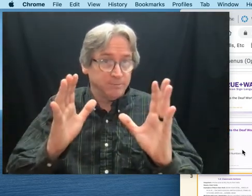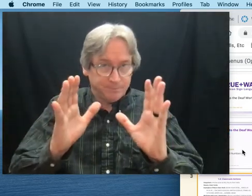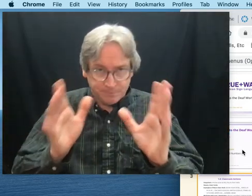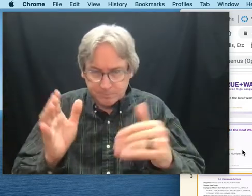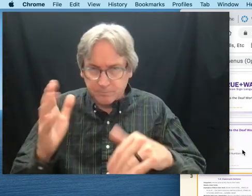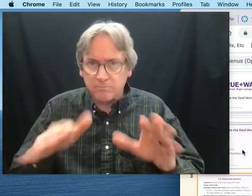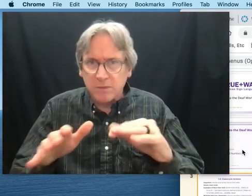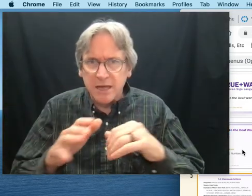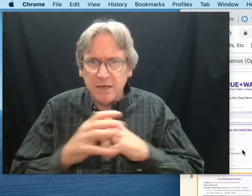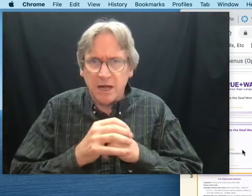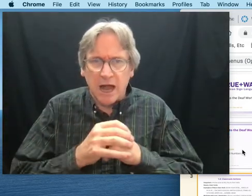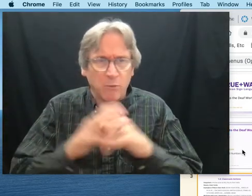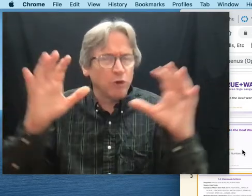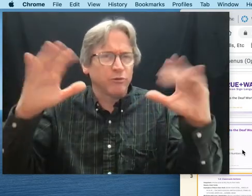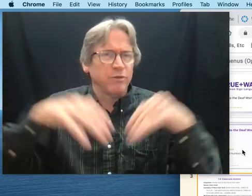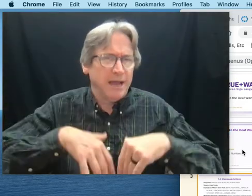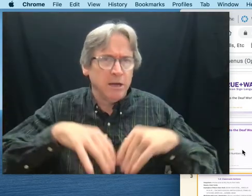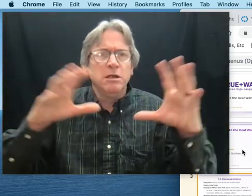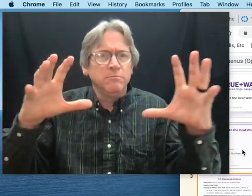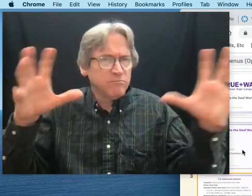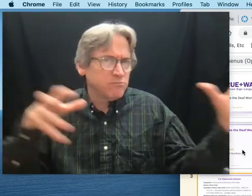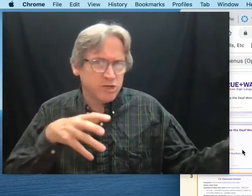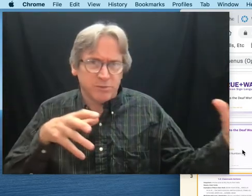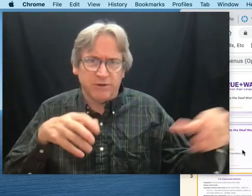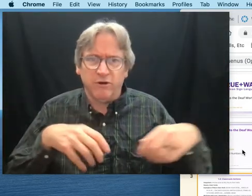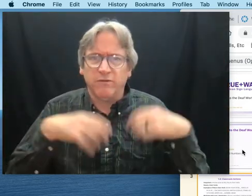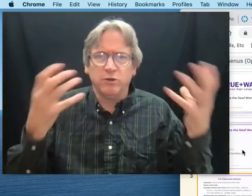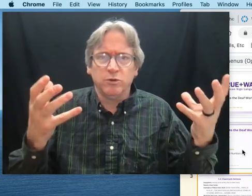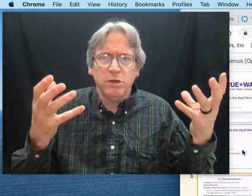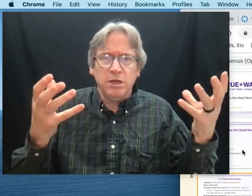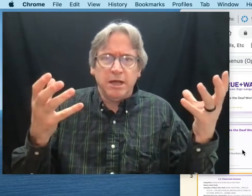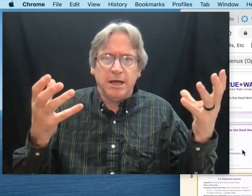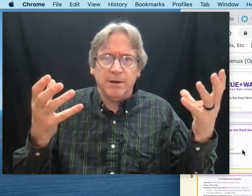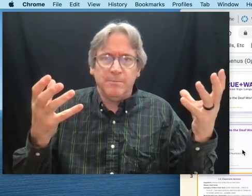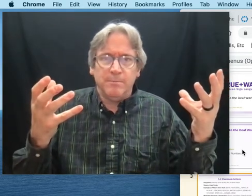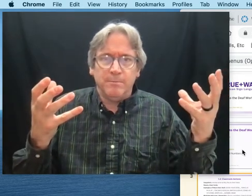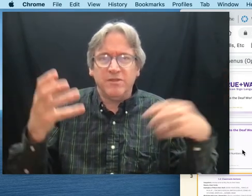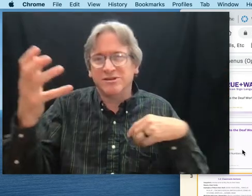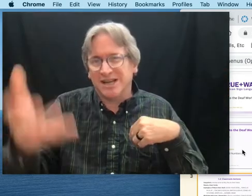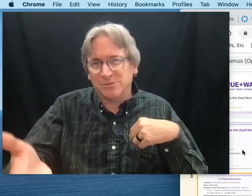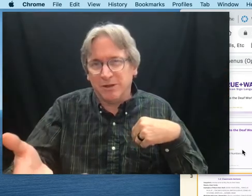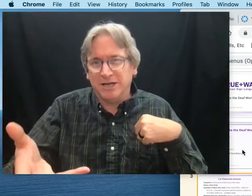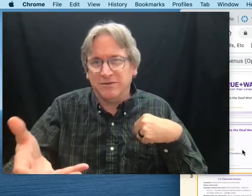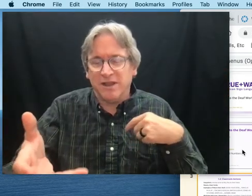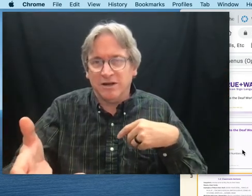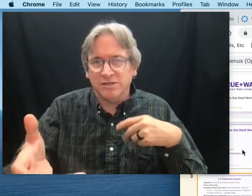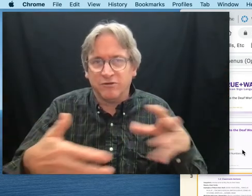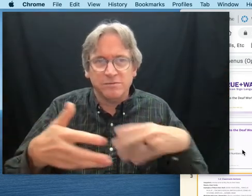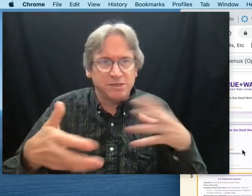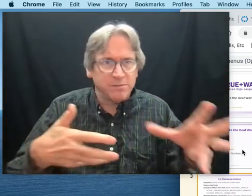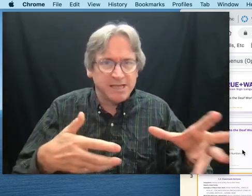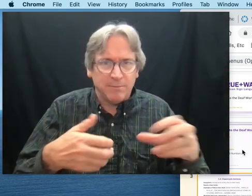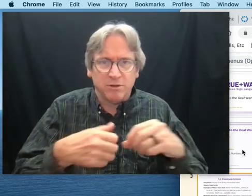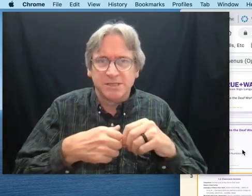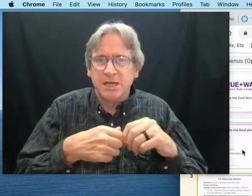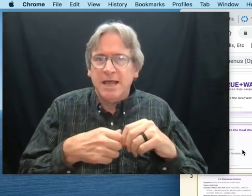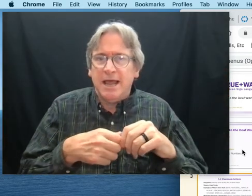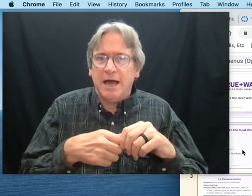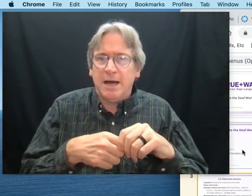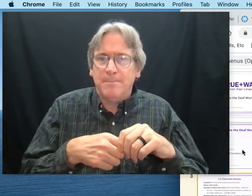action. And I will go through that, just a brief overview. Then there's an explanation of the nouns and verbs, some